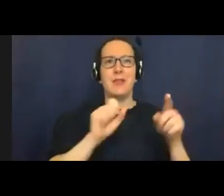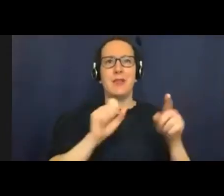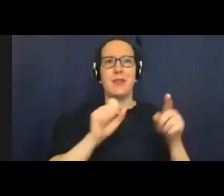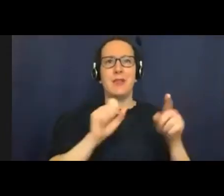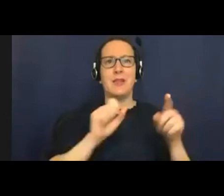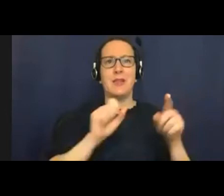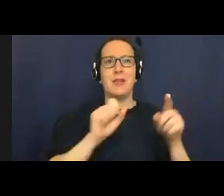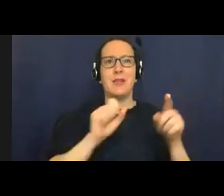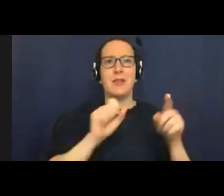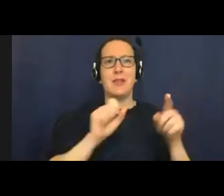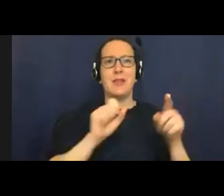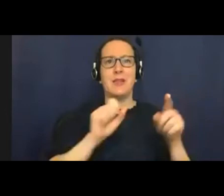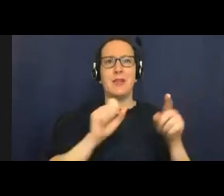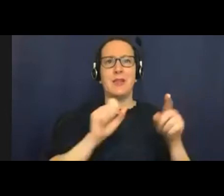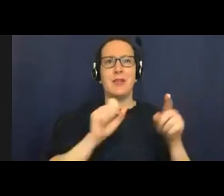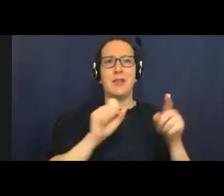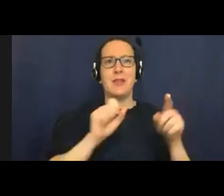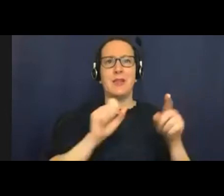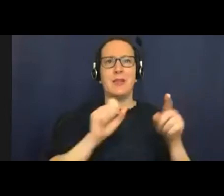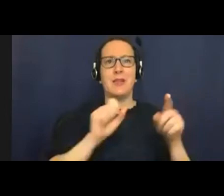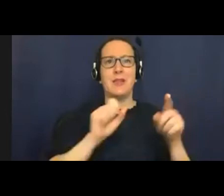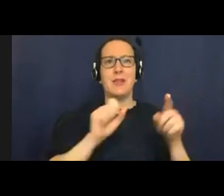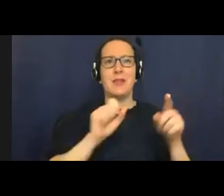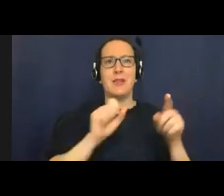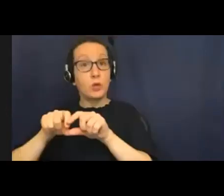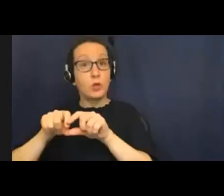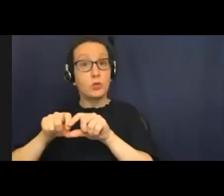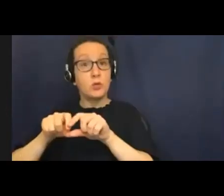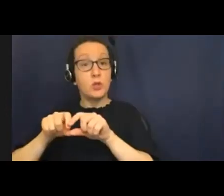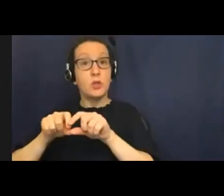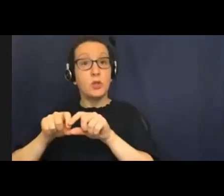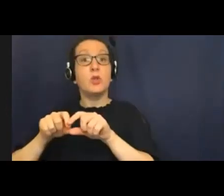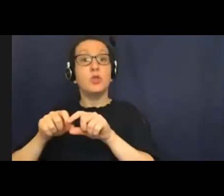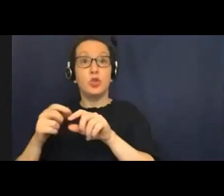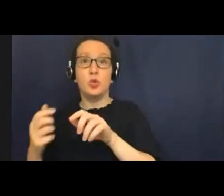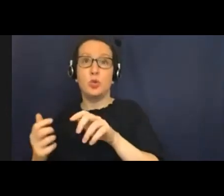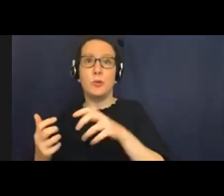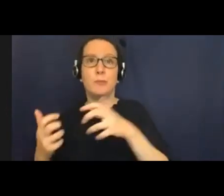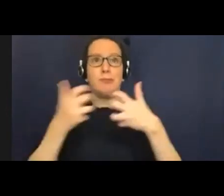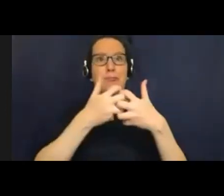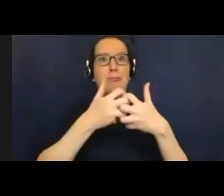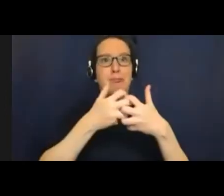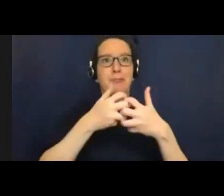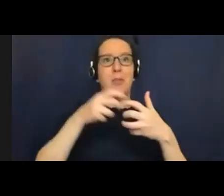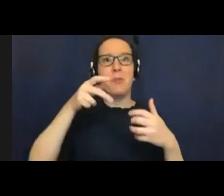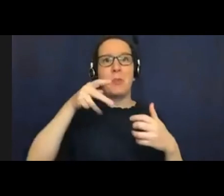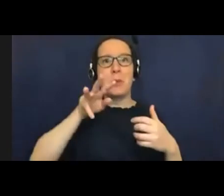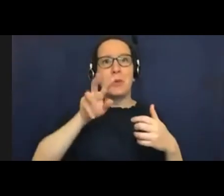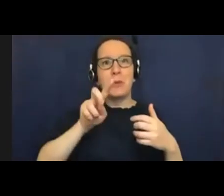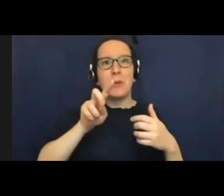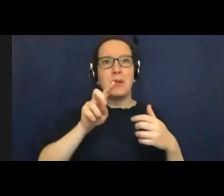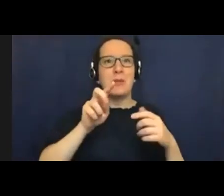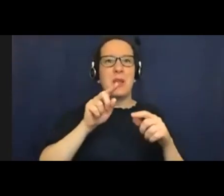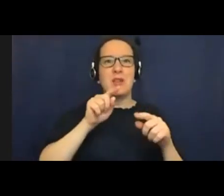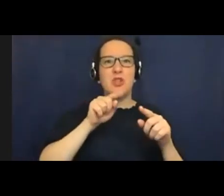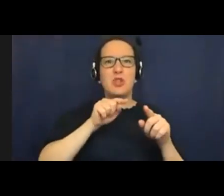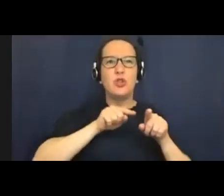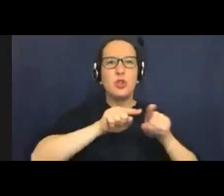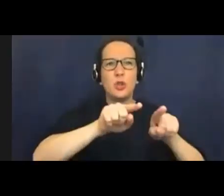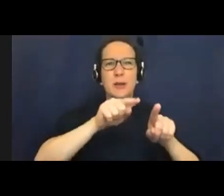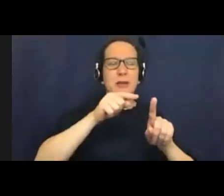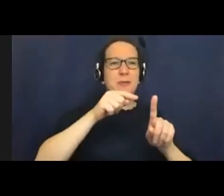framework to take into account the particular situation of citizens with disabilities during such